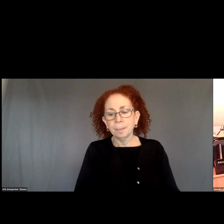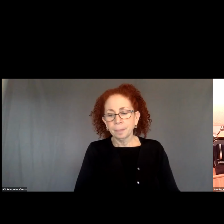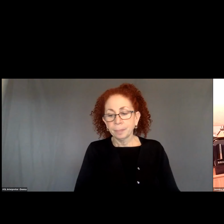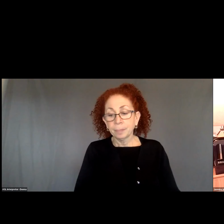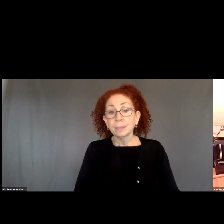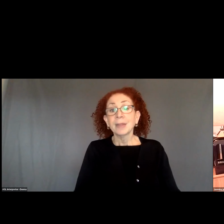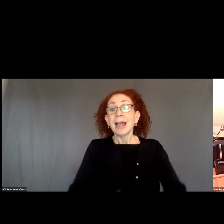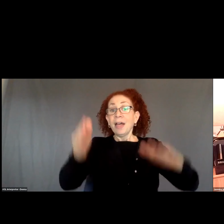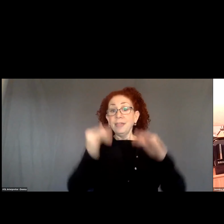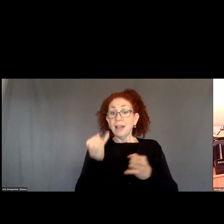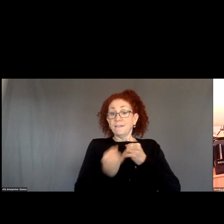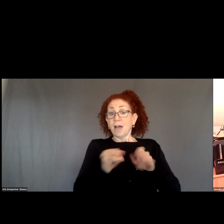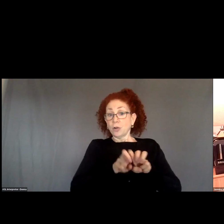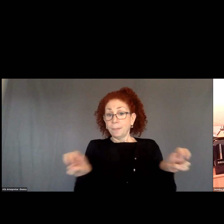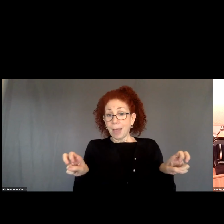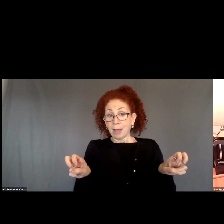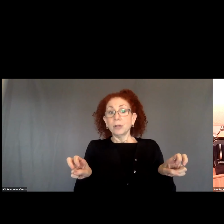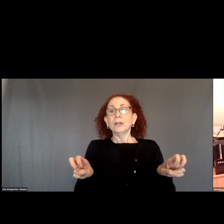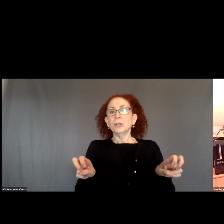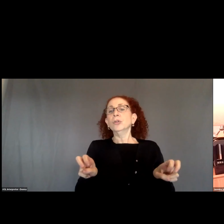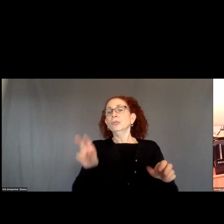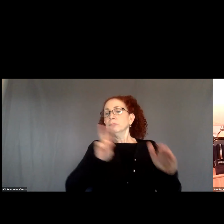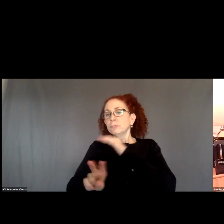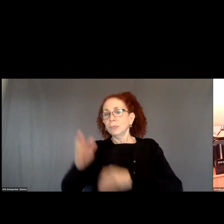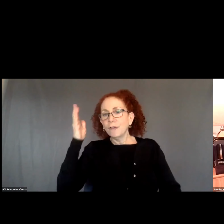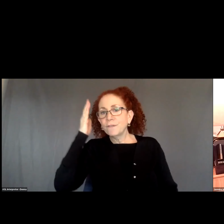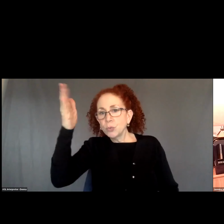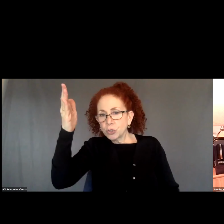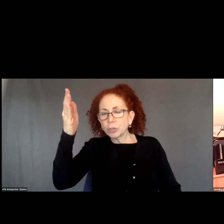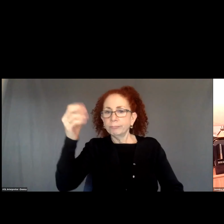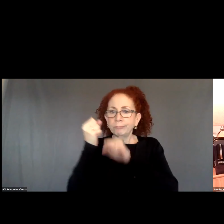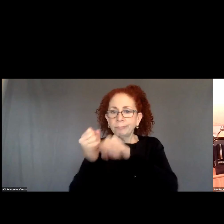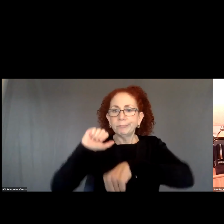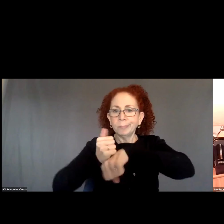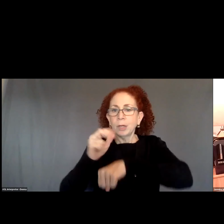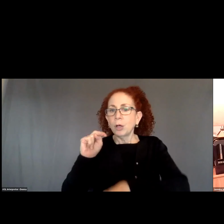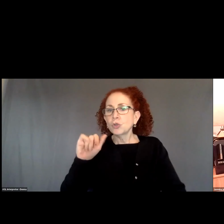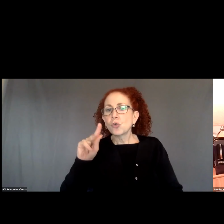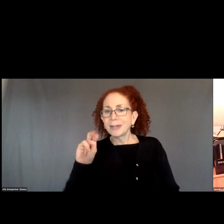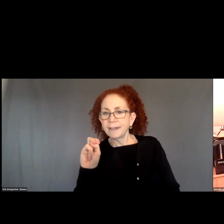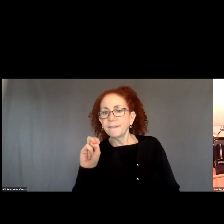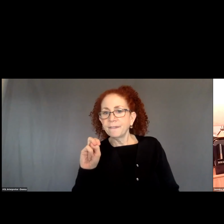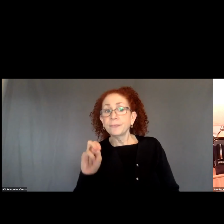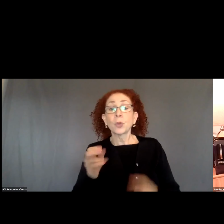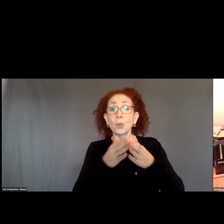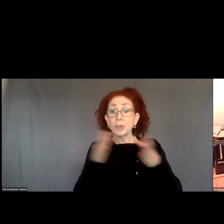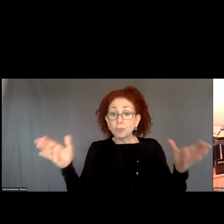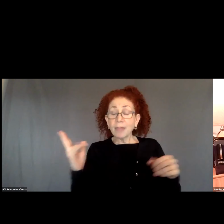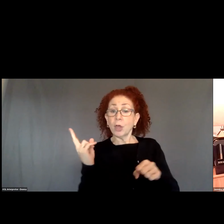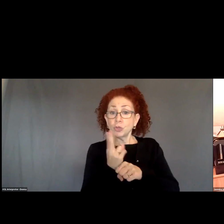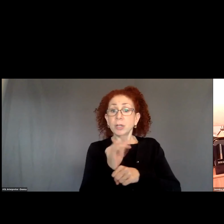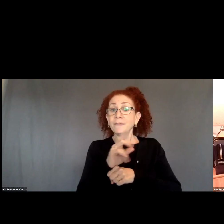Then our final panel of the day is forward-looking and highly normative. Given the breadth and utility of the disability frame in